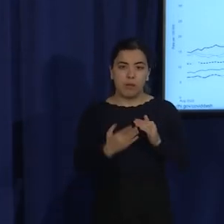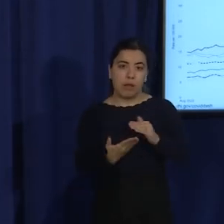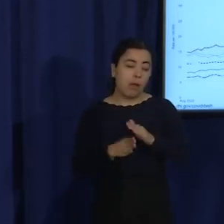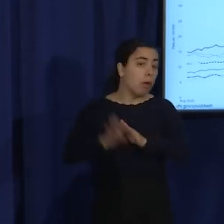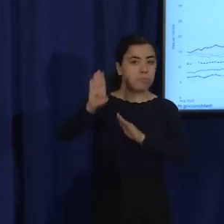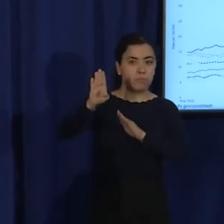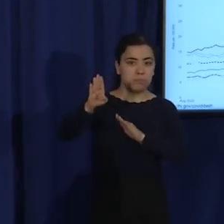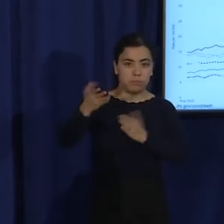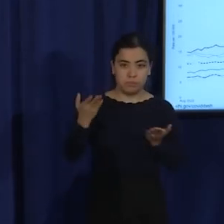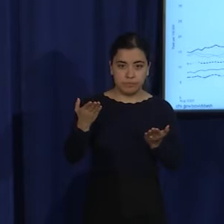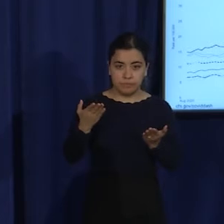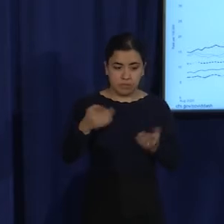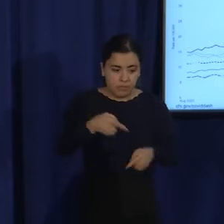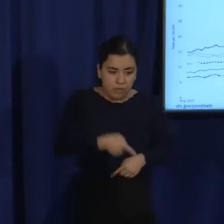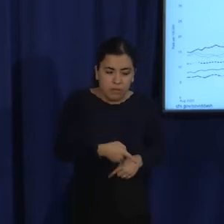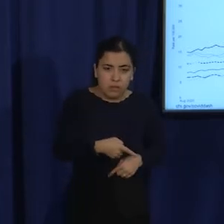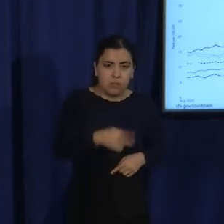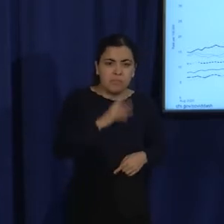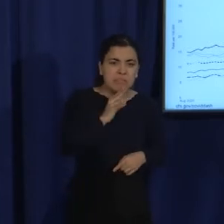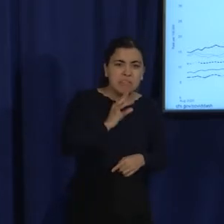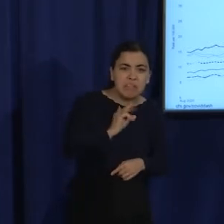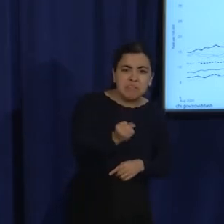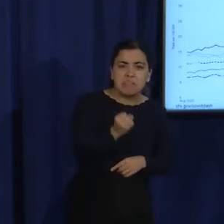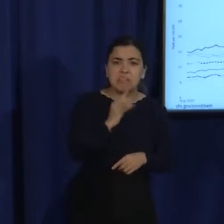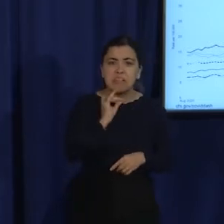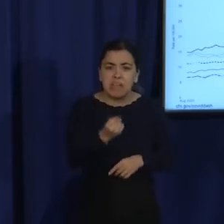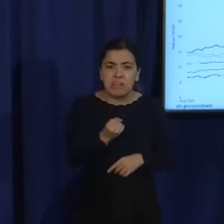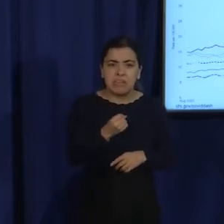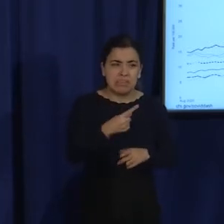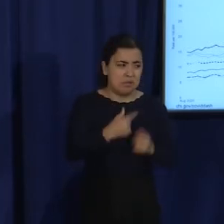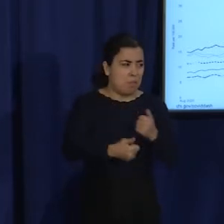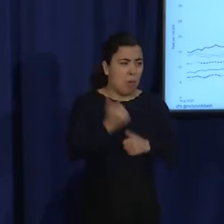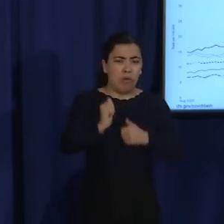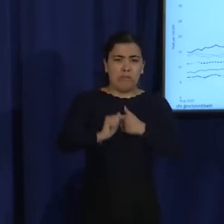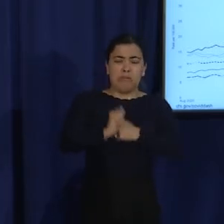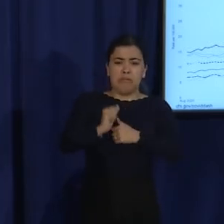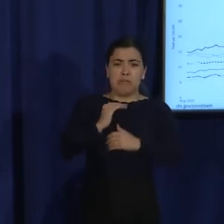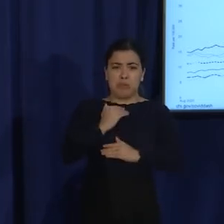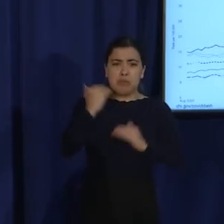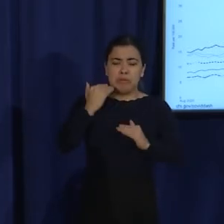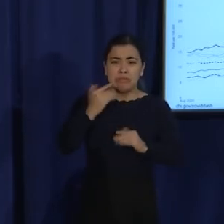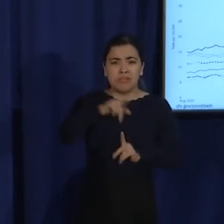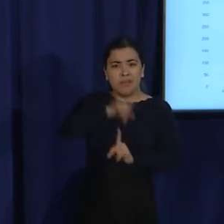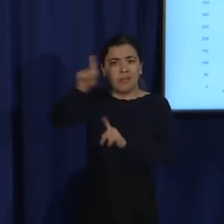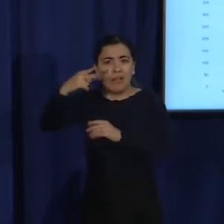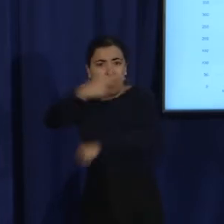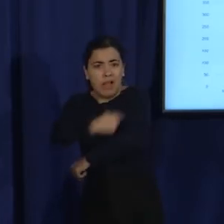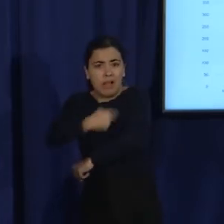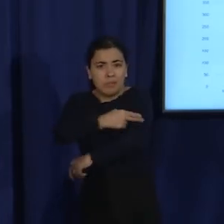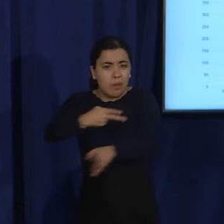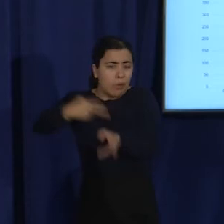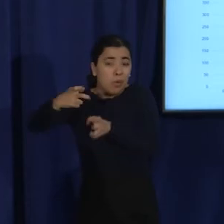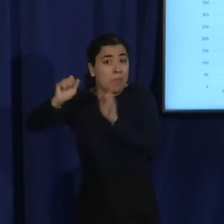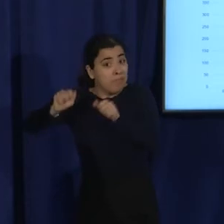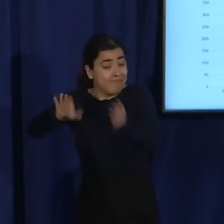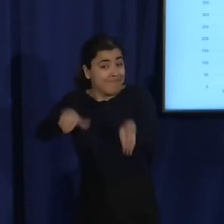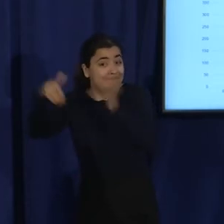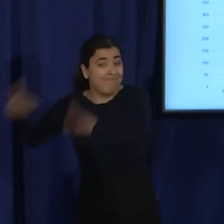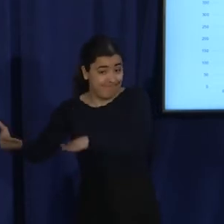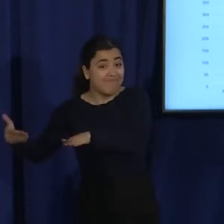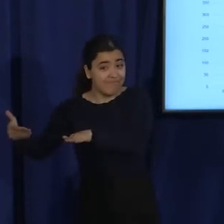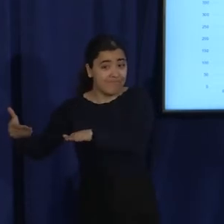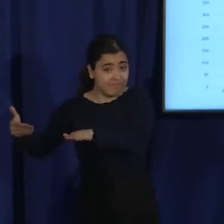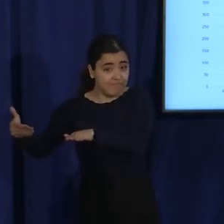people most likely to have the severe outcomes, get hospitalized, or even die from COVID. If we look at